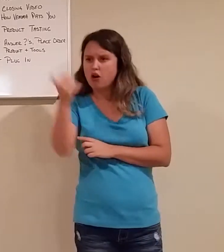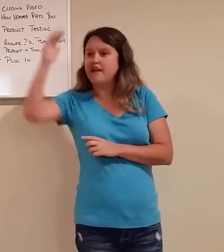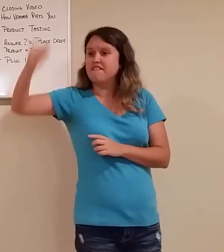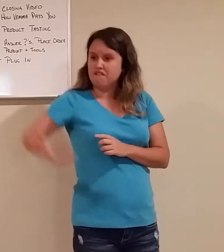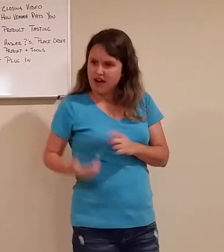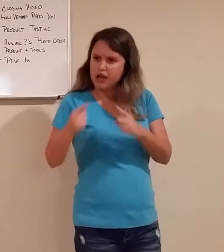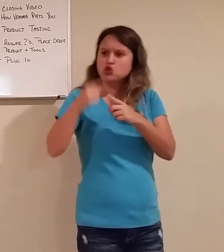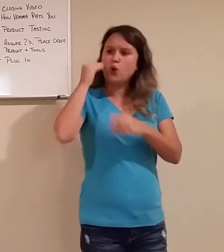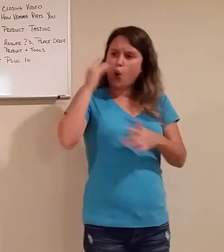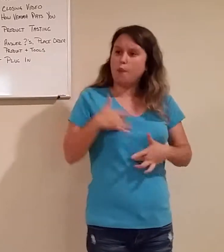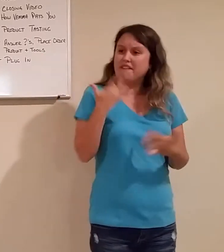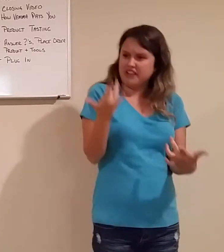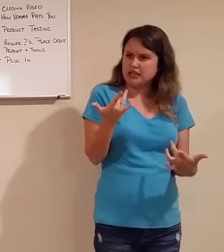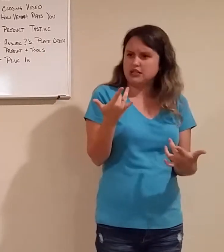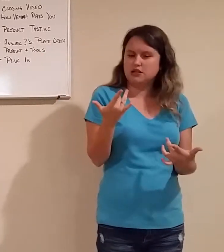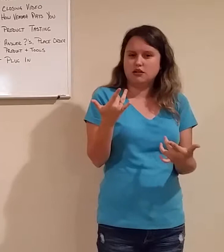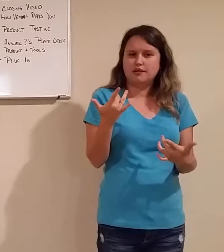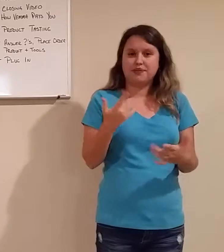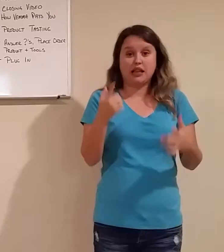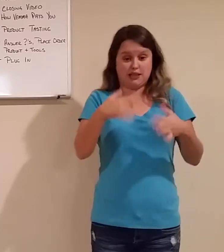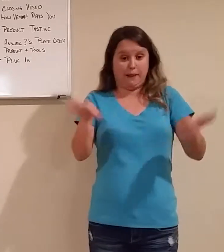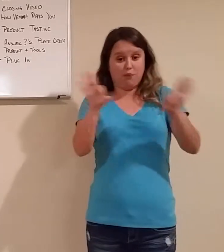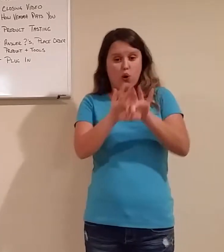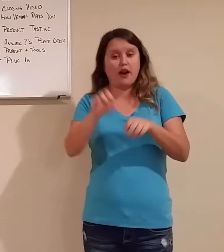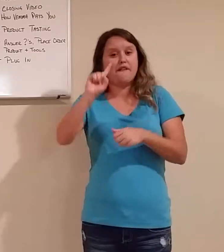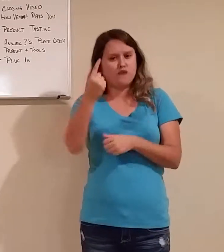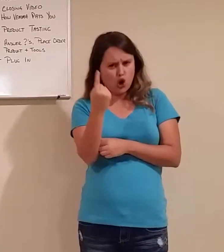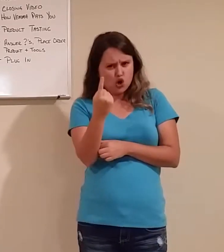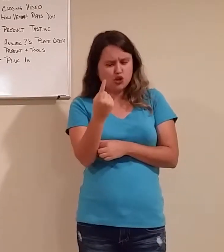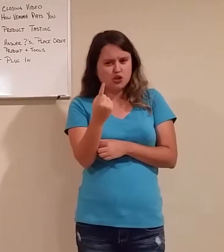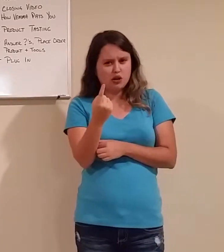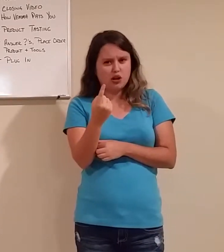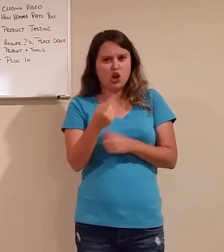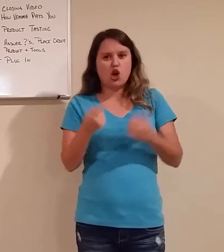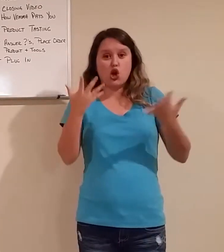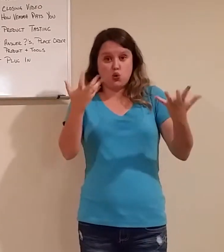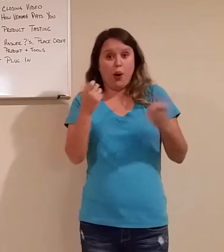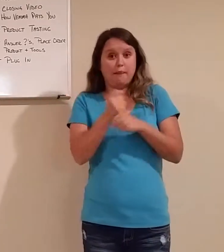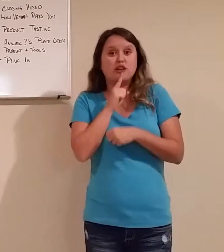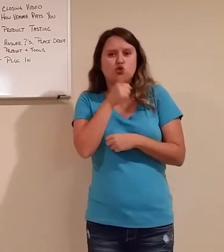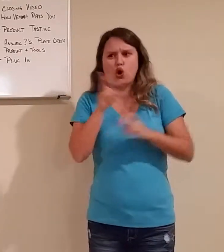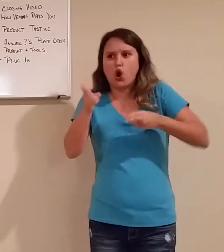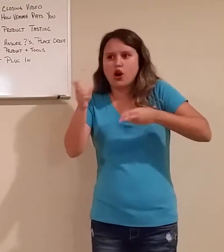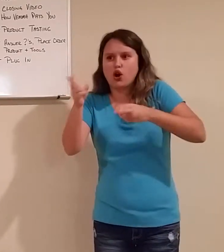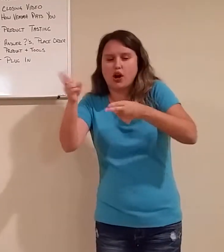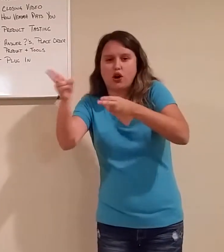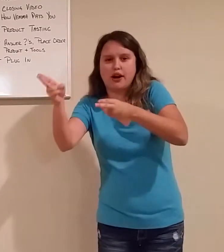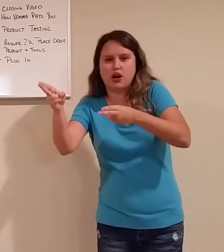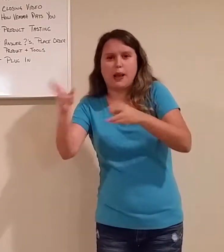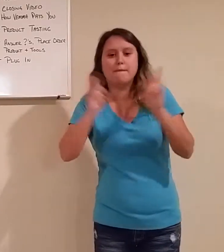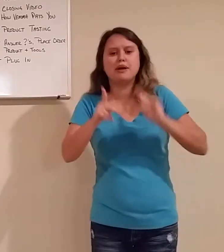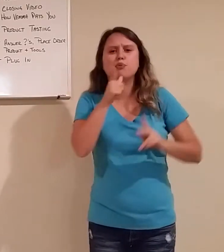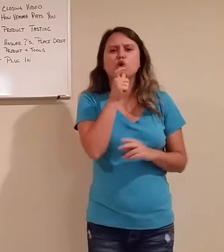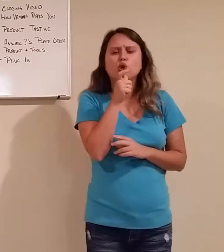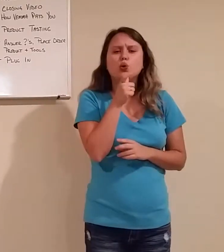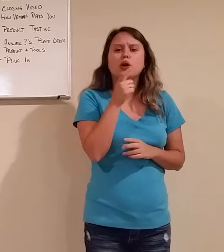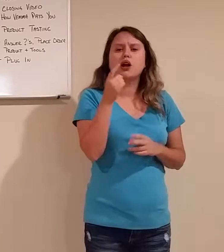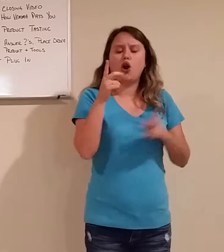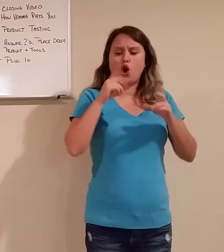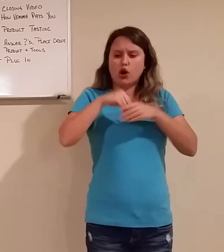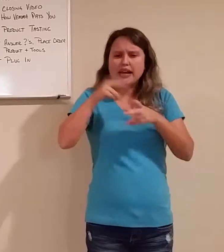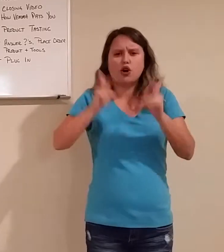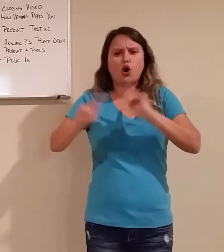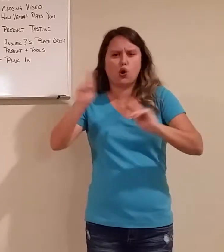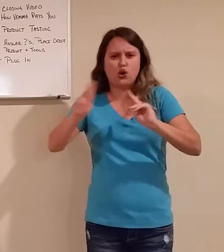key steps. First of all, you want to be in a hurry, because people who are in a hurry have things